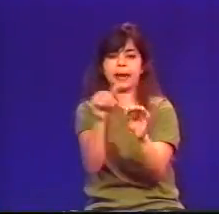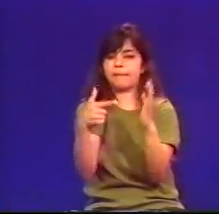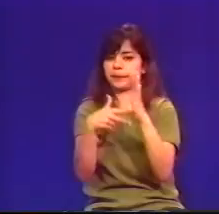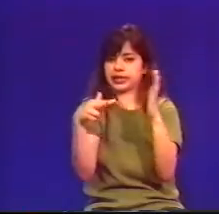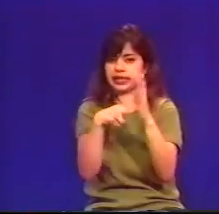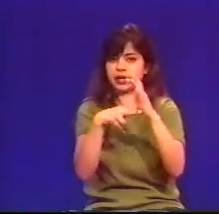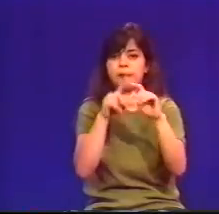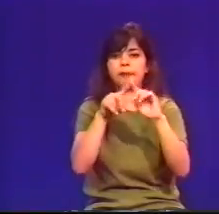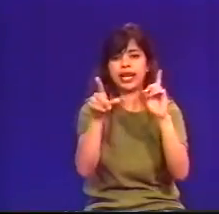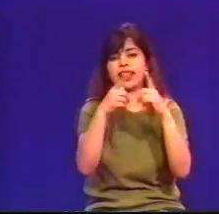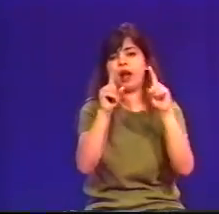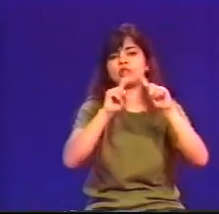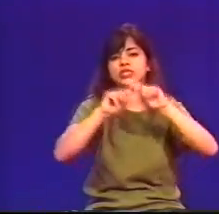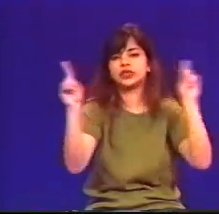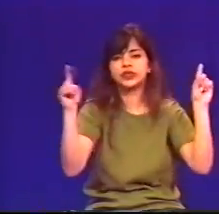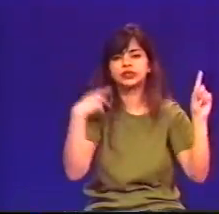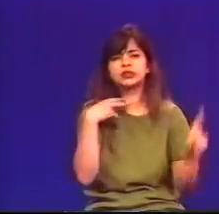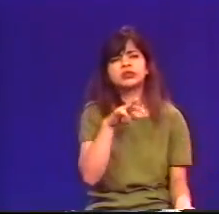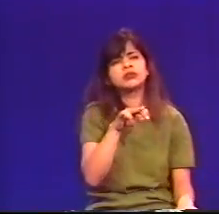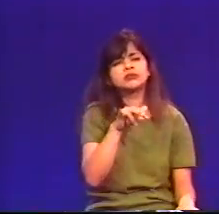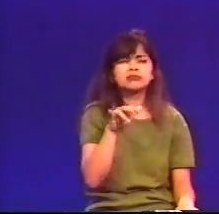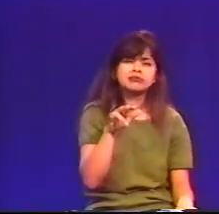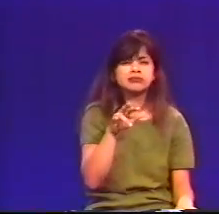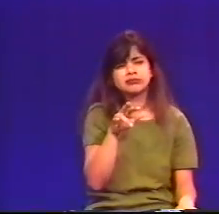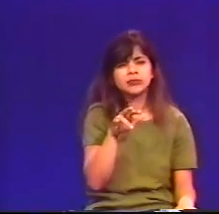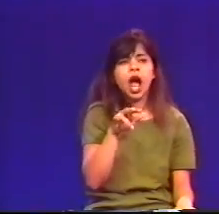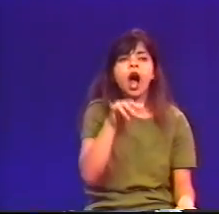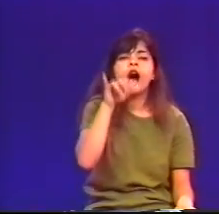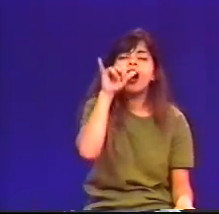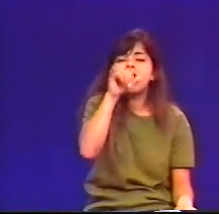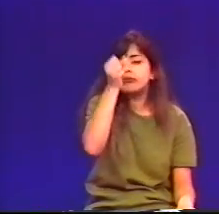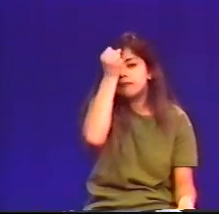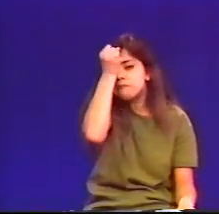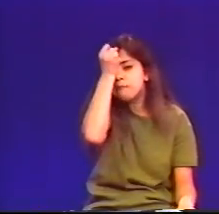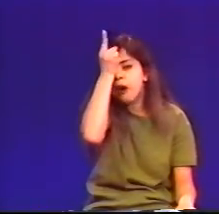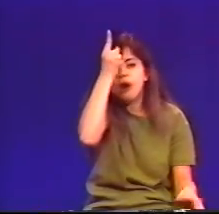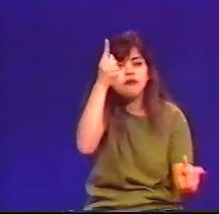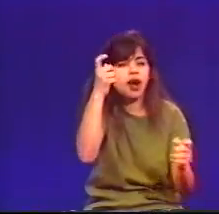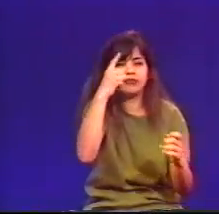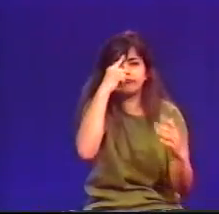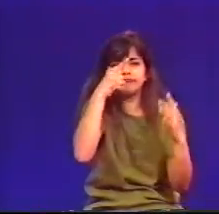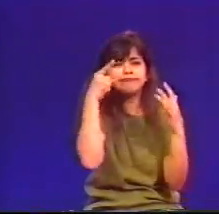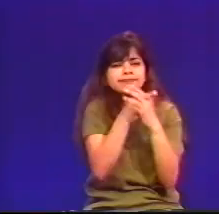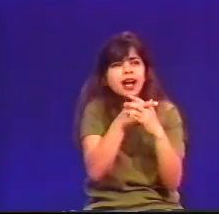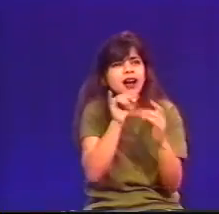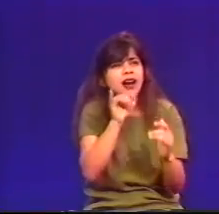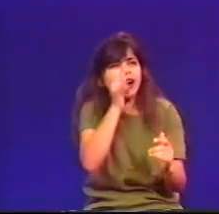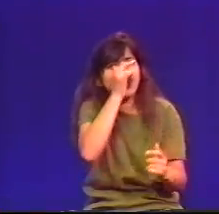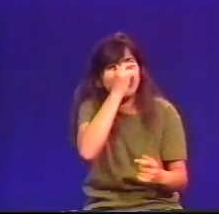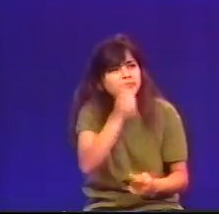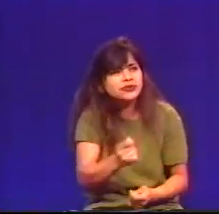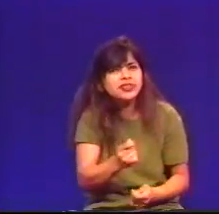he would show me the ASL signs for things, and I would show him the Pakistani sign language for things.